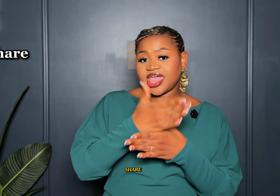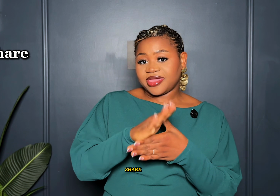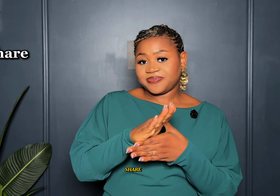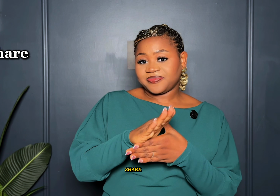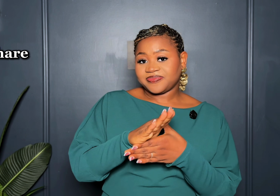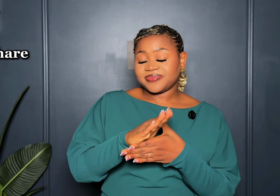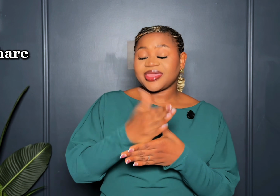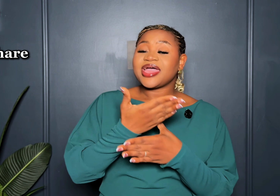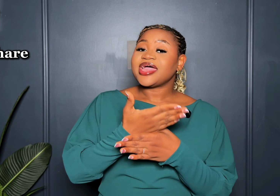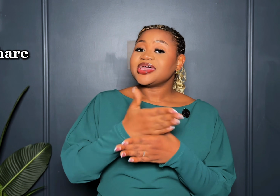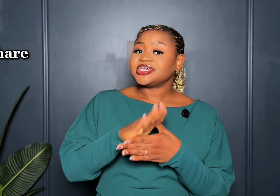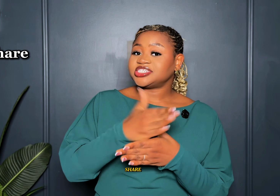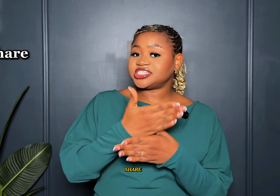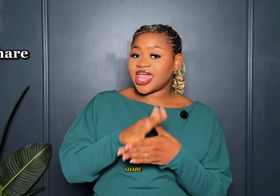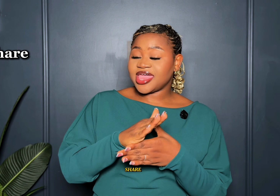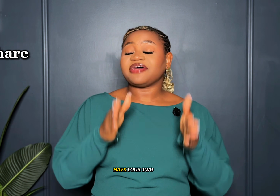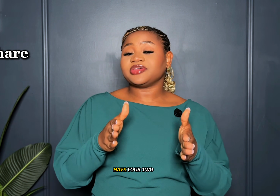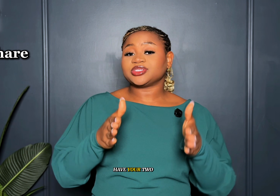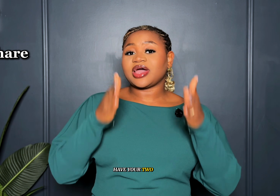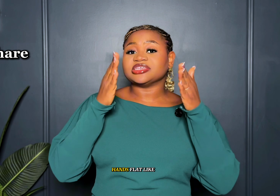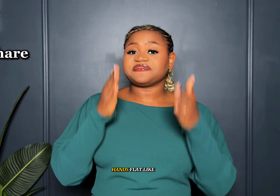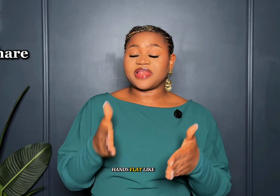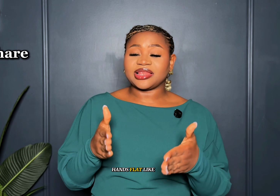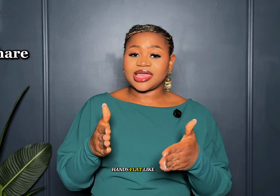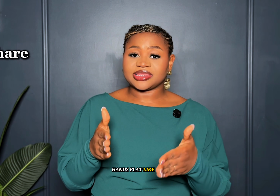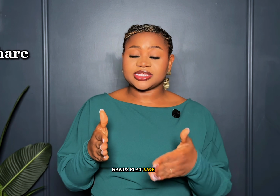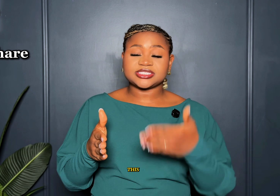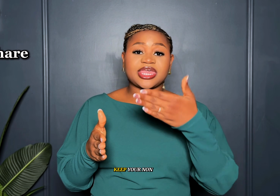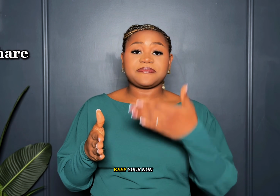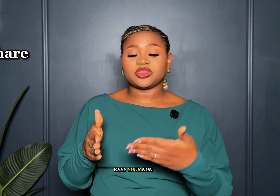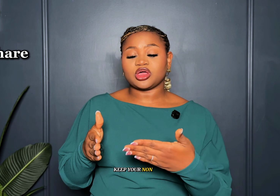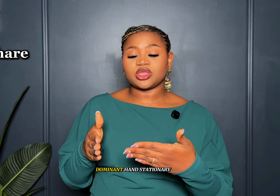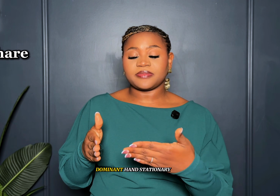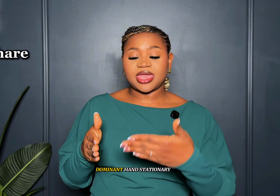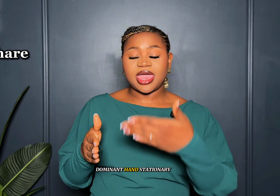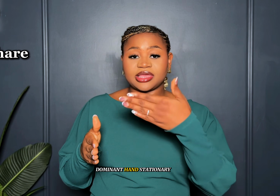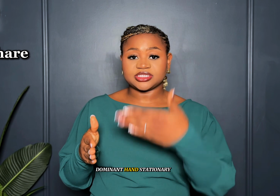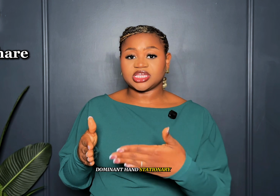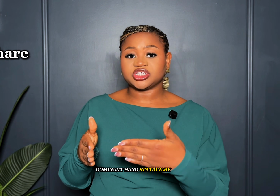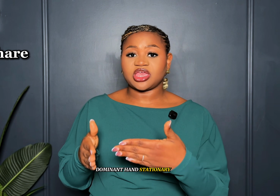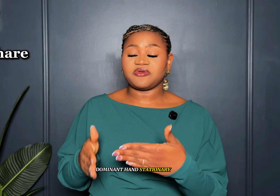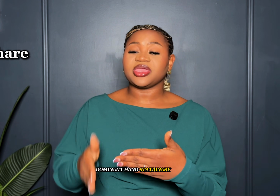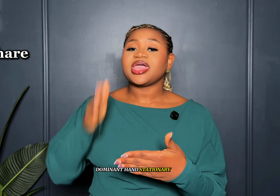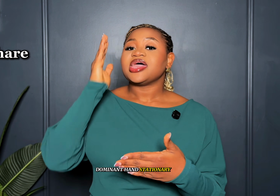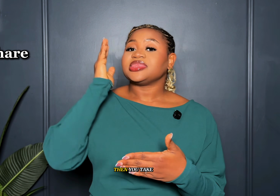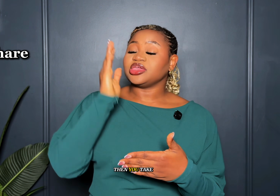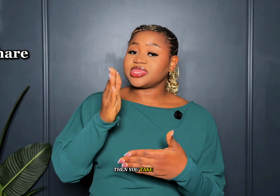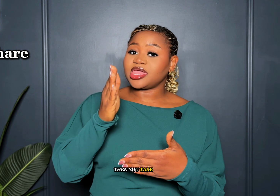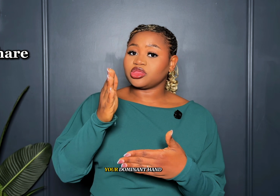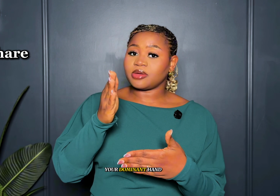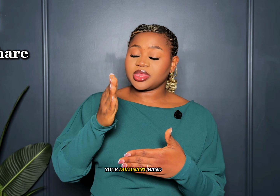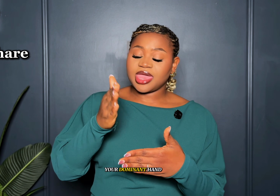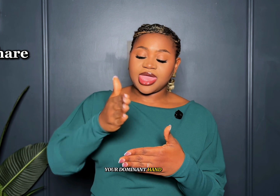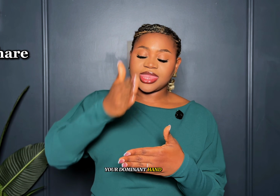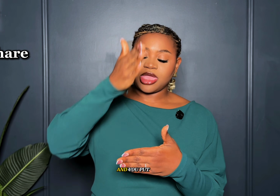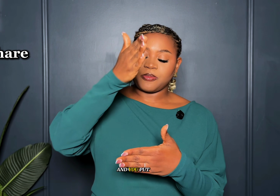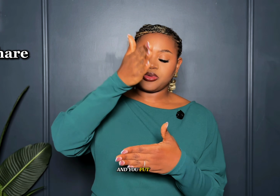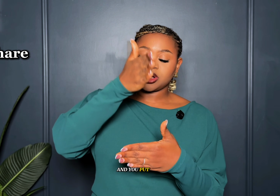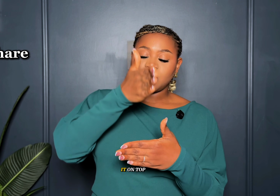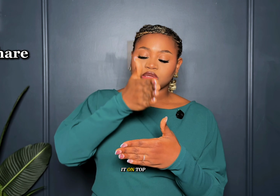share. Share. Have your two hands flat like this. Keep your non-dominant hand stationary. Then you take your dominant hand and you put it on